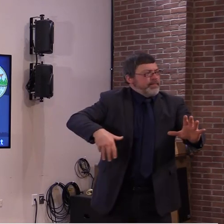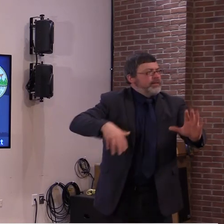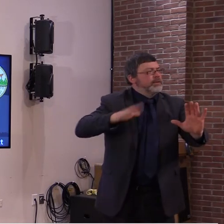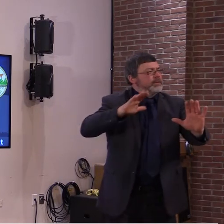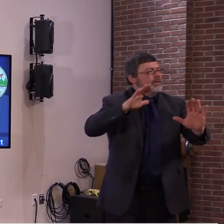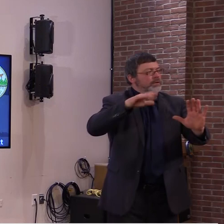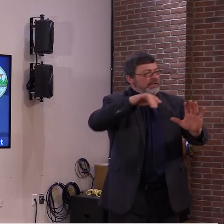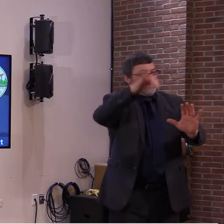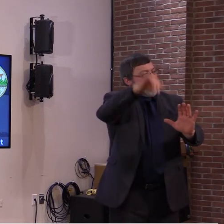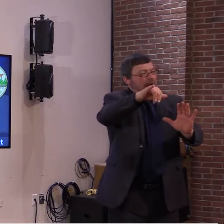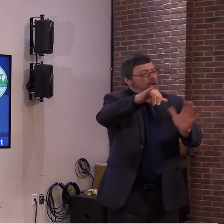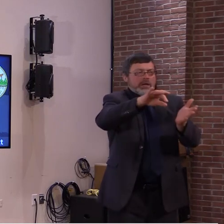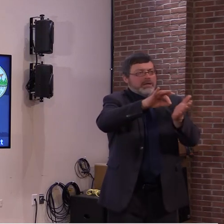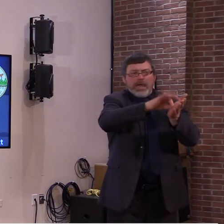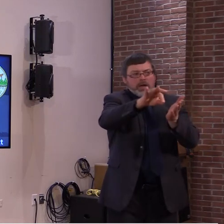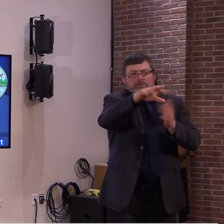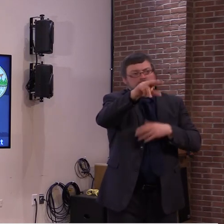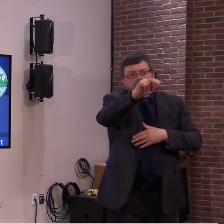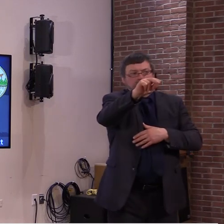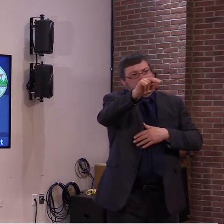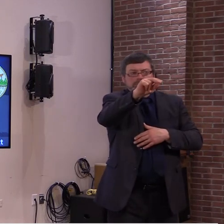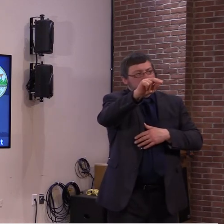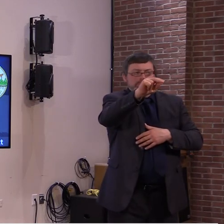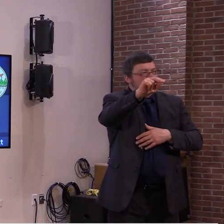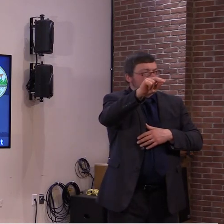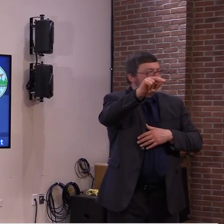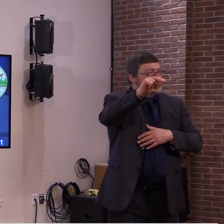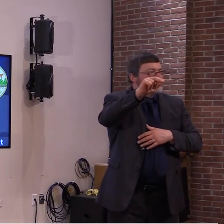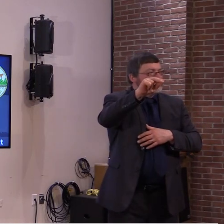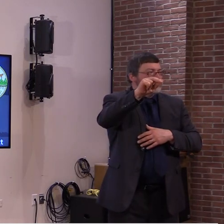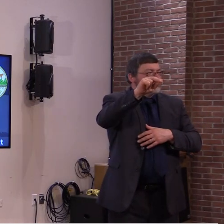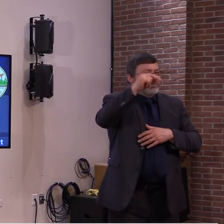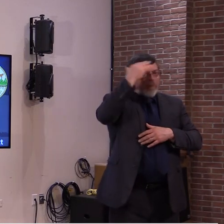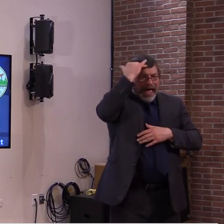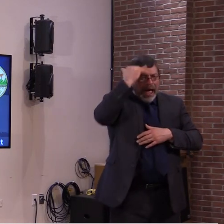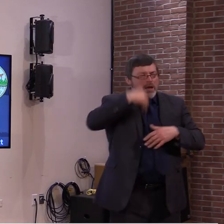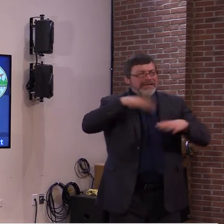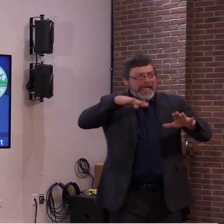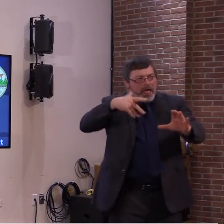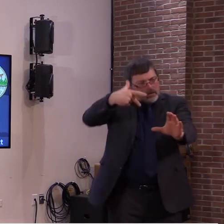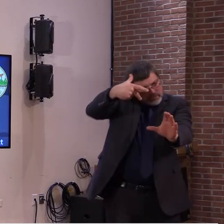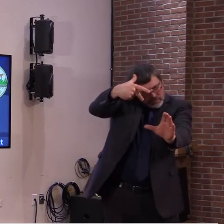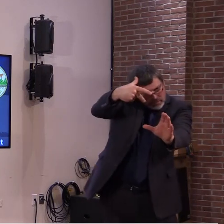over 50% of the doses that have arrived prior to this week.